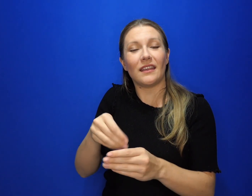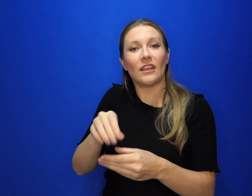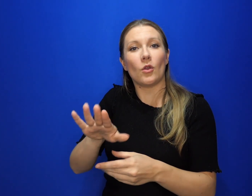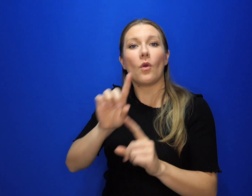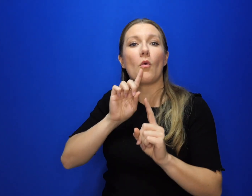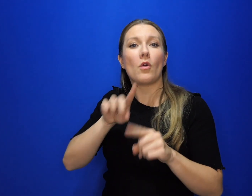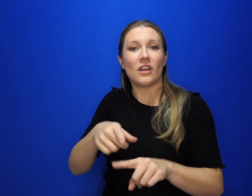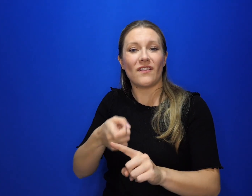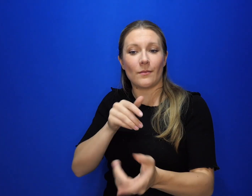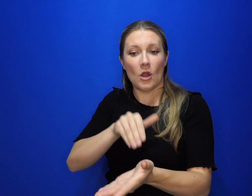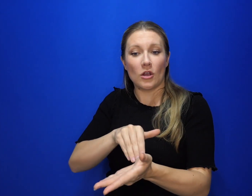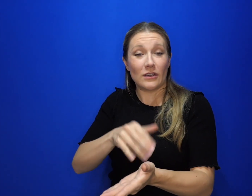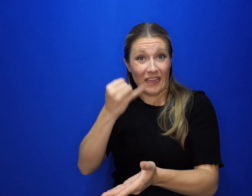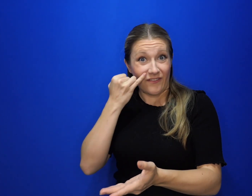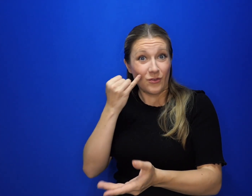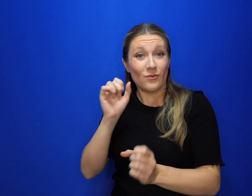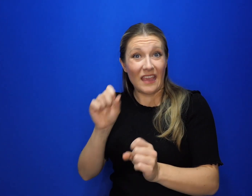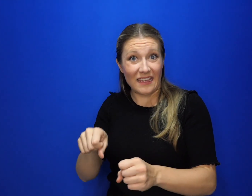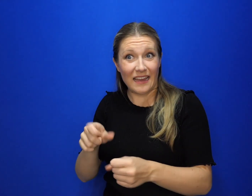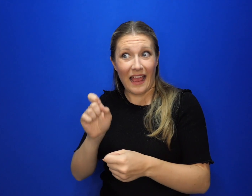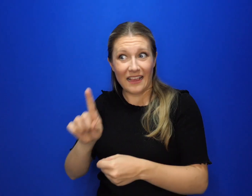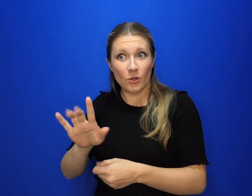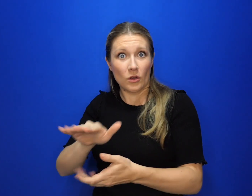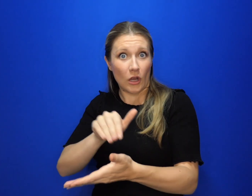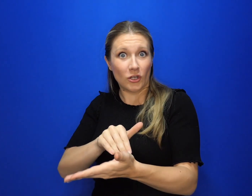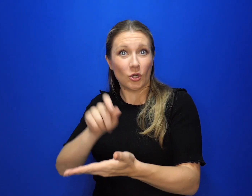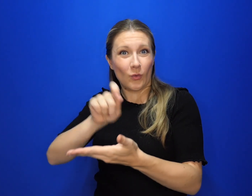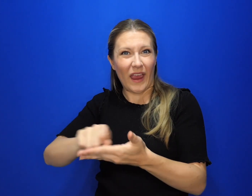from your doctors. If you can get your doctors to write this,